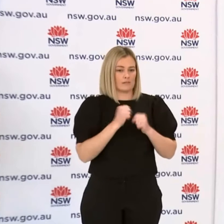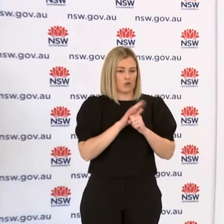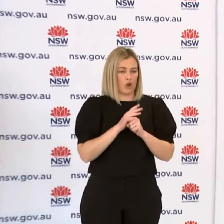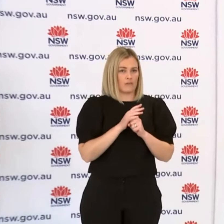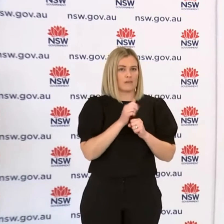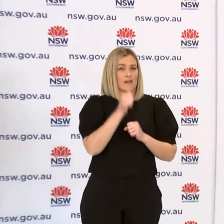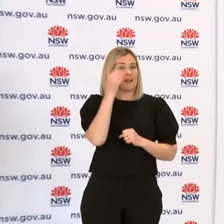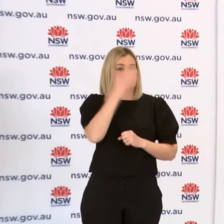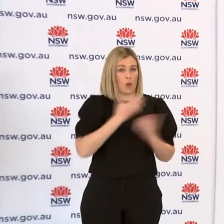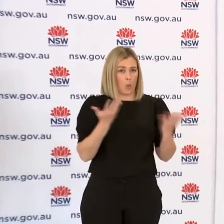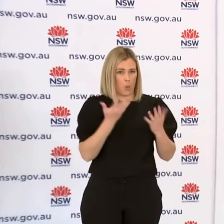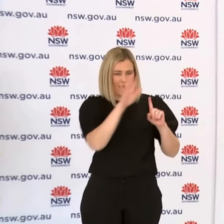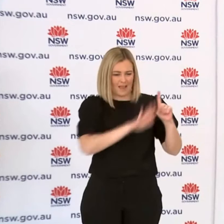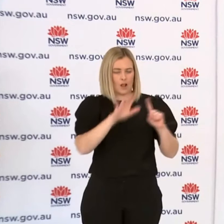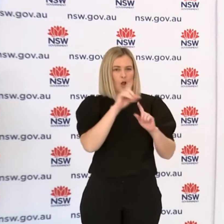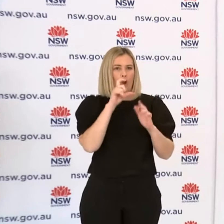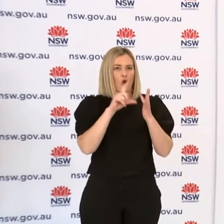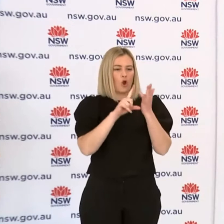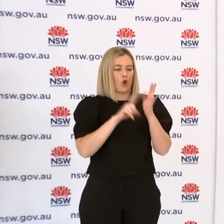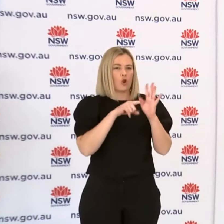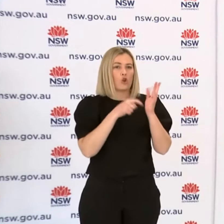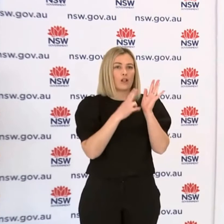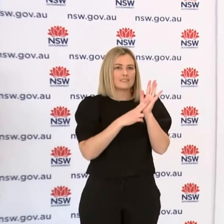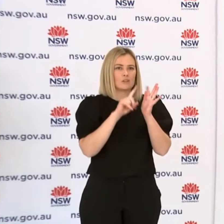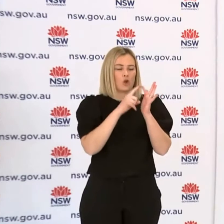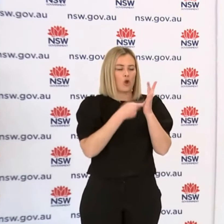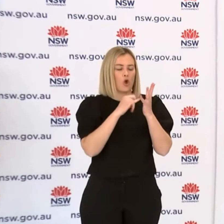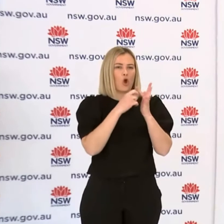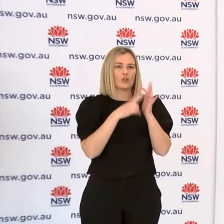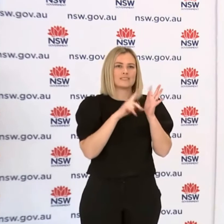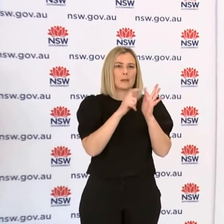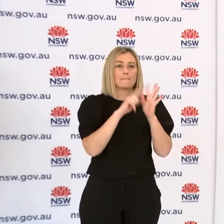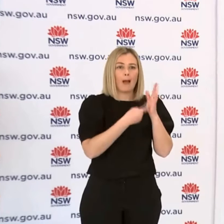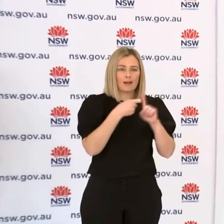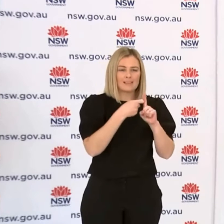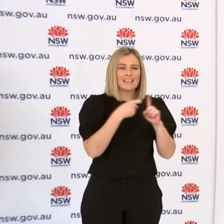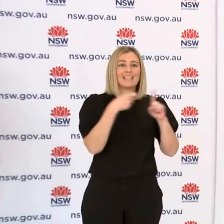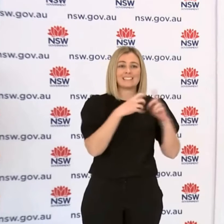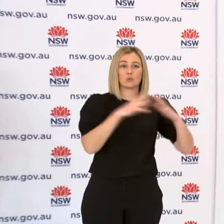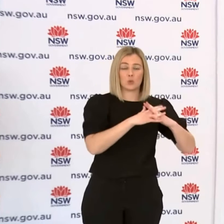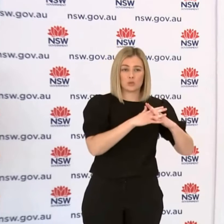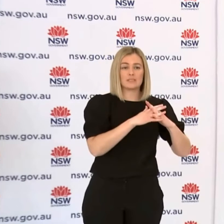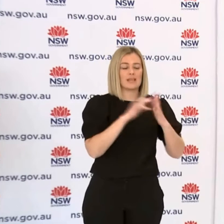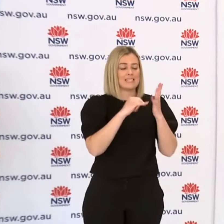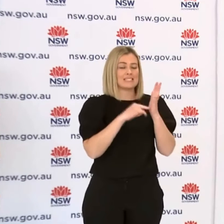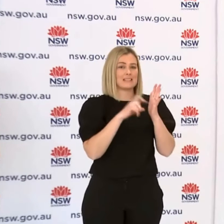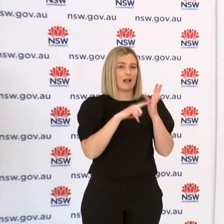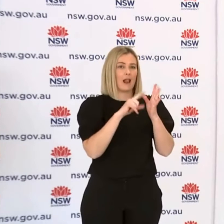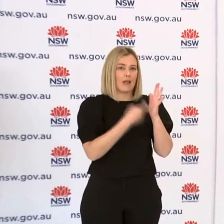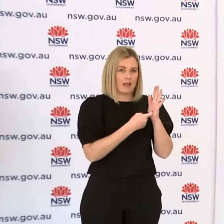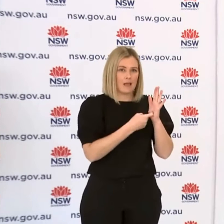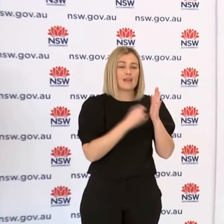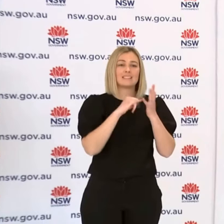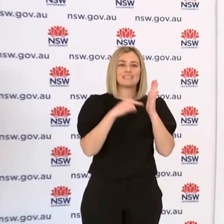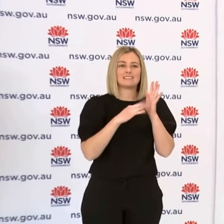cases were in Colleton, Erskine Park, Kingswood, St Clair,